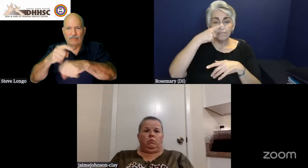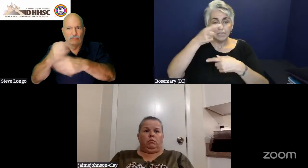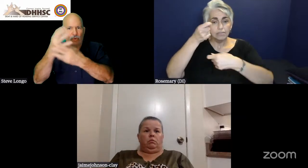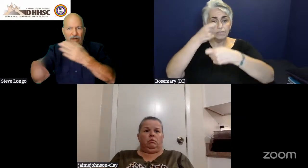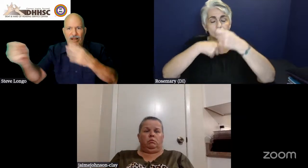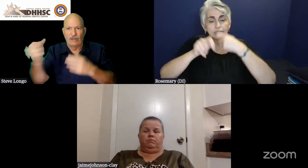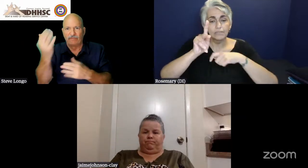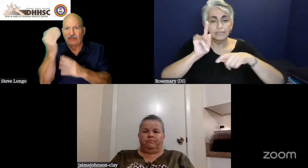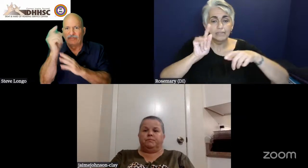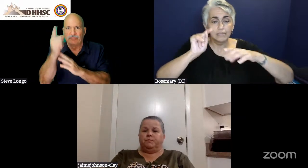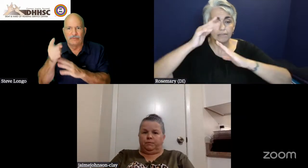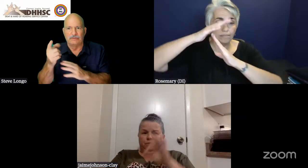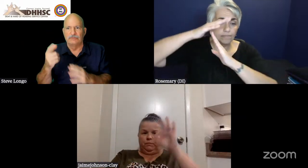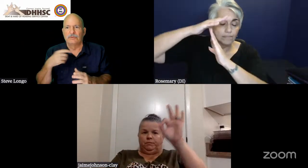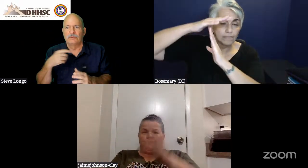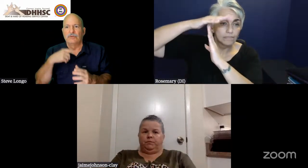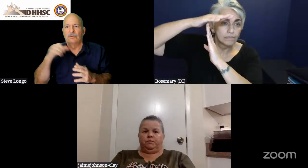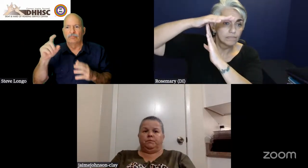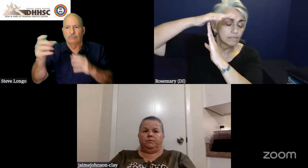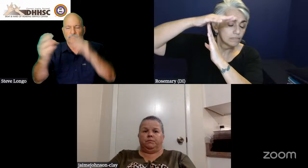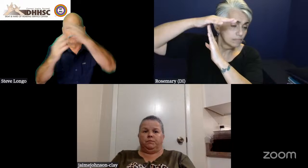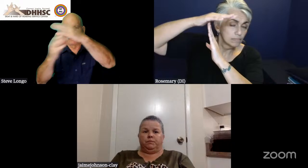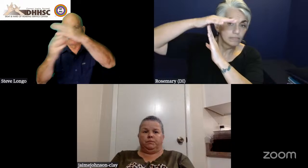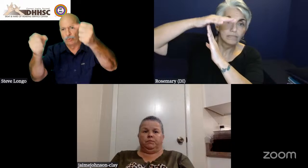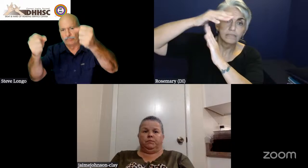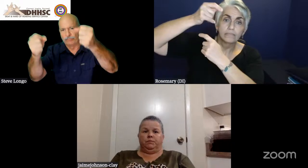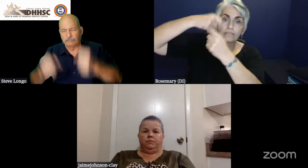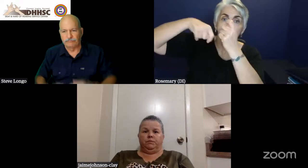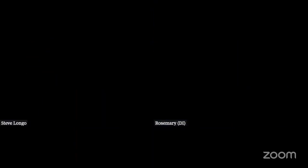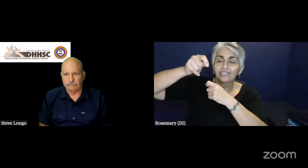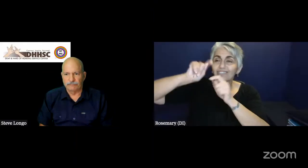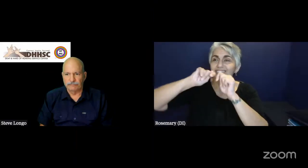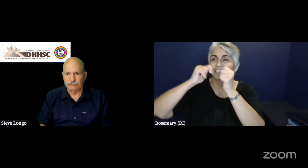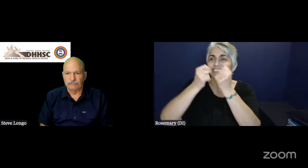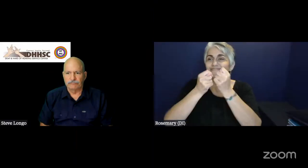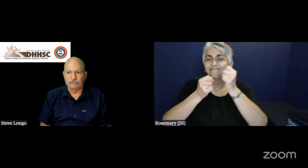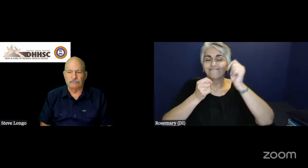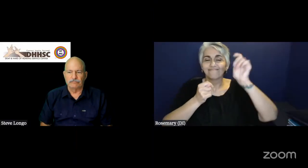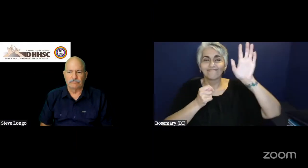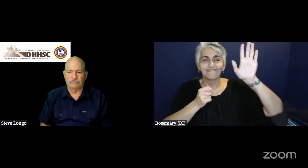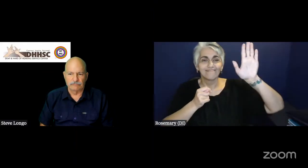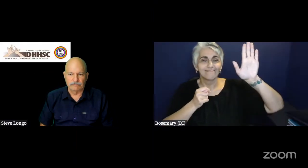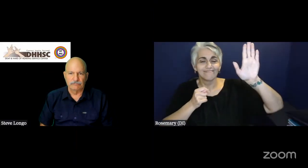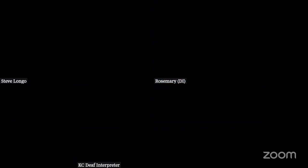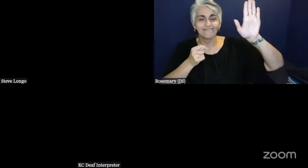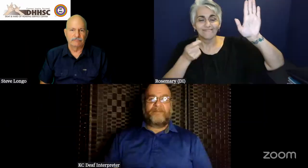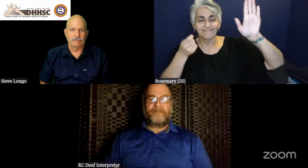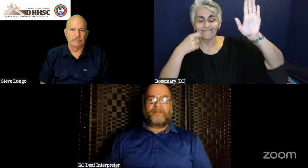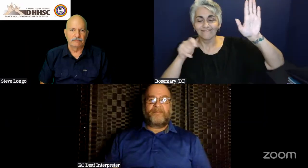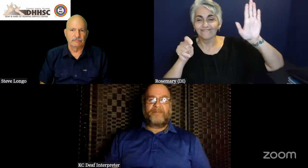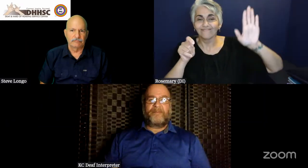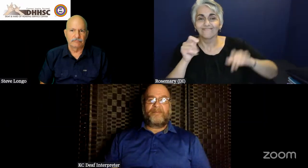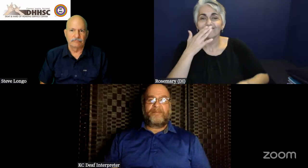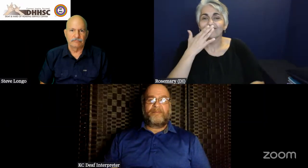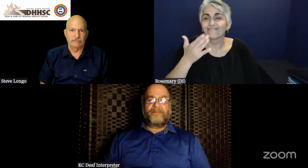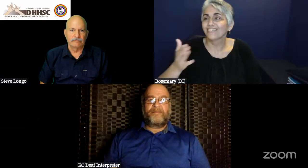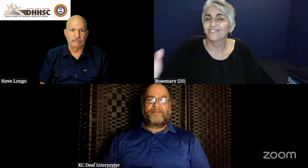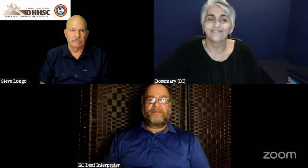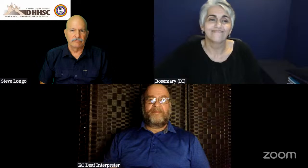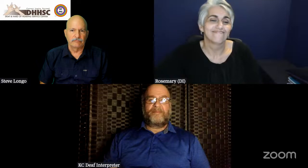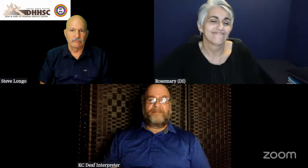There's 15 minutes left. So excuse us, but the interpreters are going to switch right now.